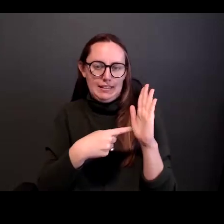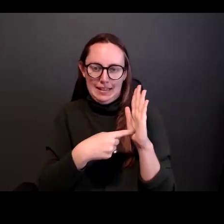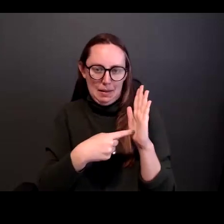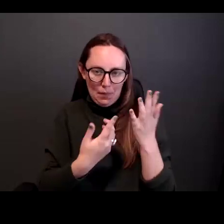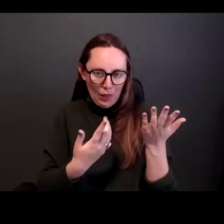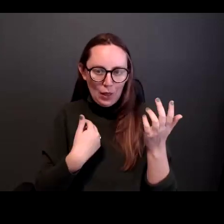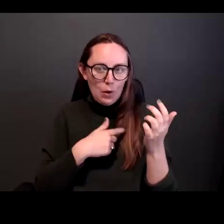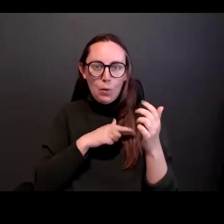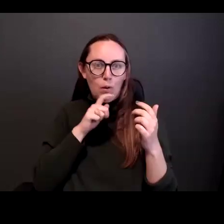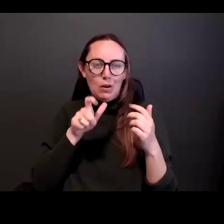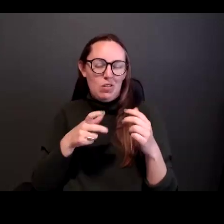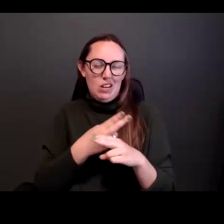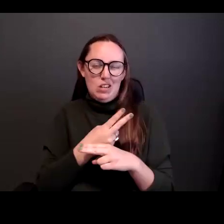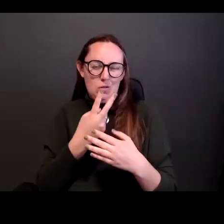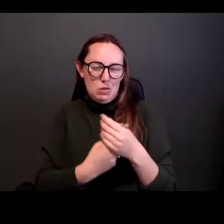out.